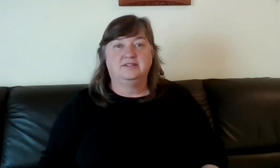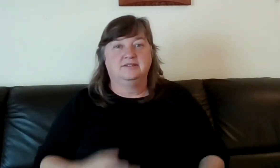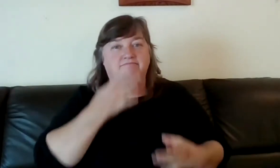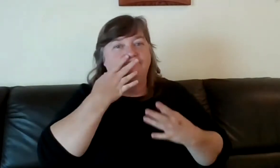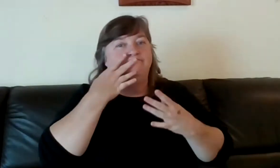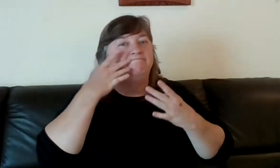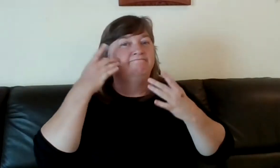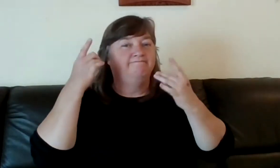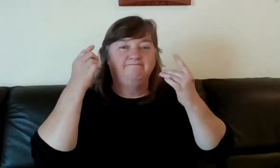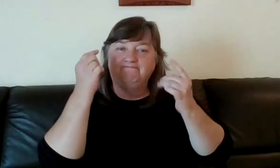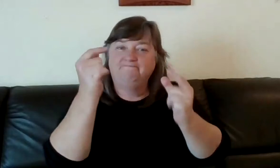Delicious. Mmm.